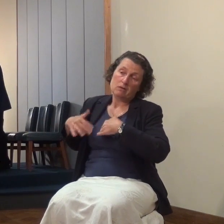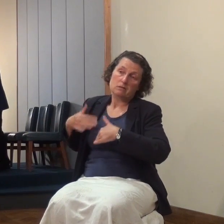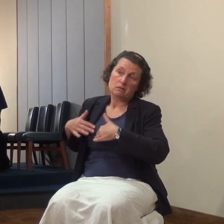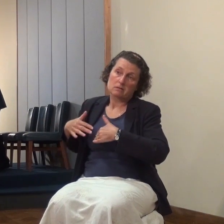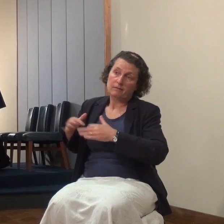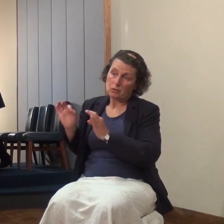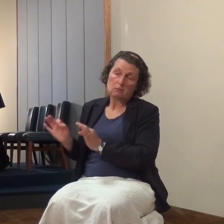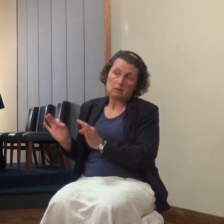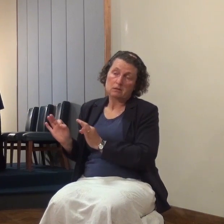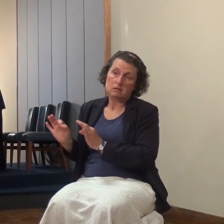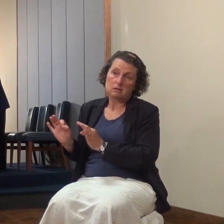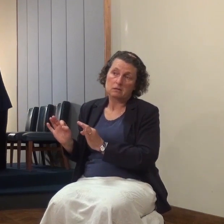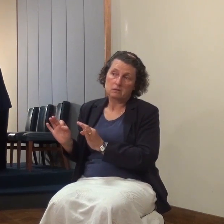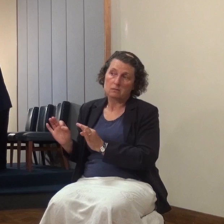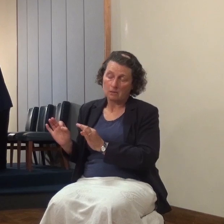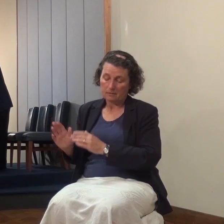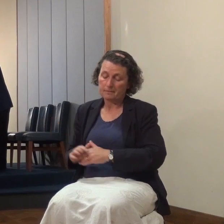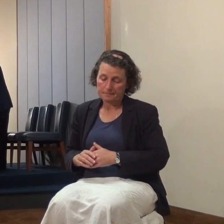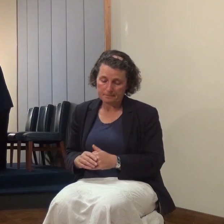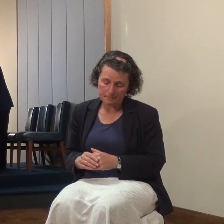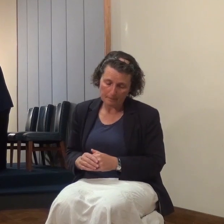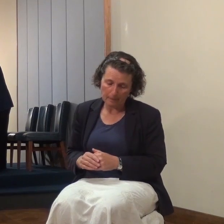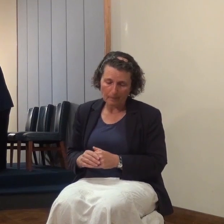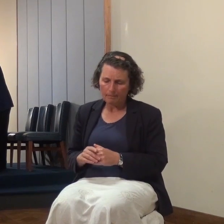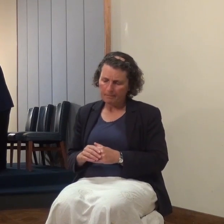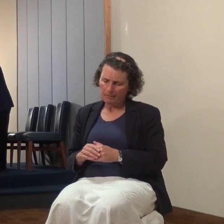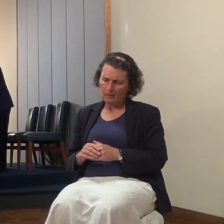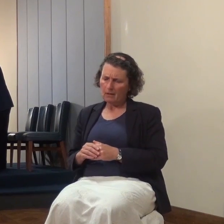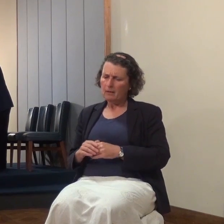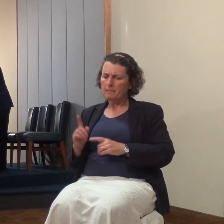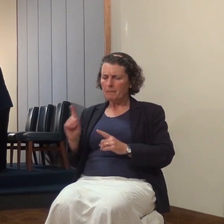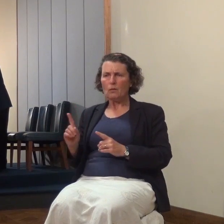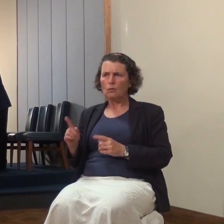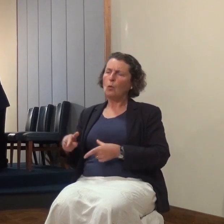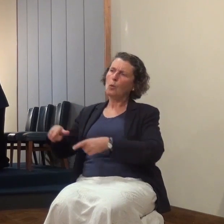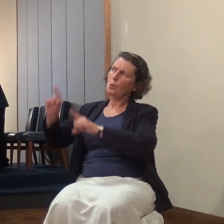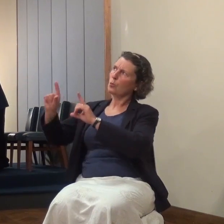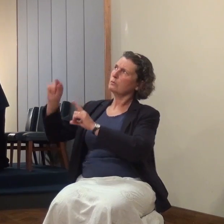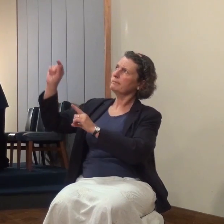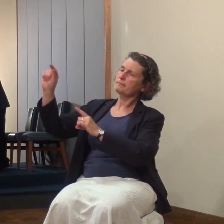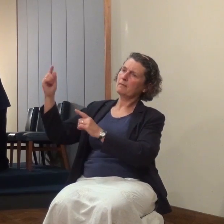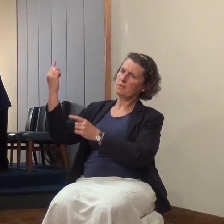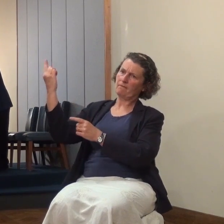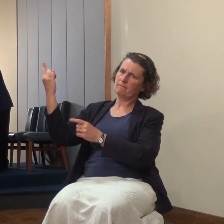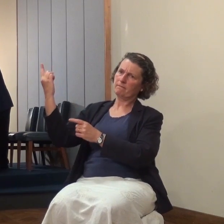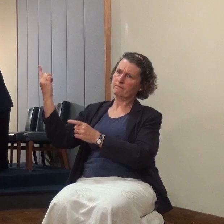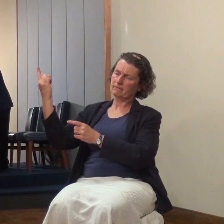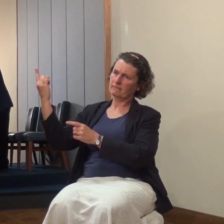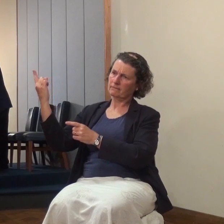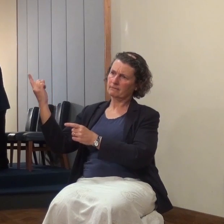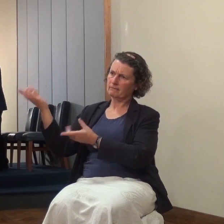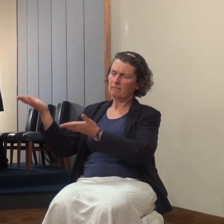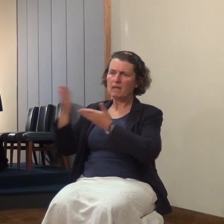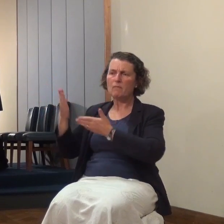Is it not so in keeping with the character of God to be generous to the undeserving